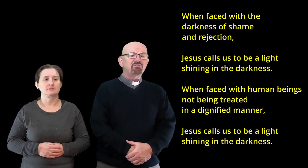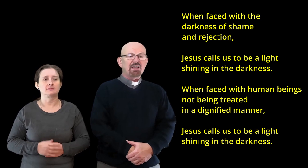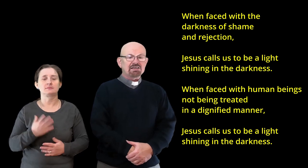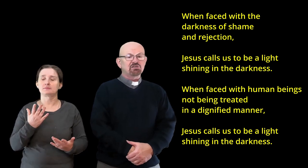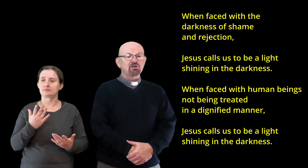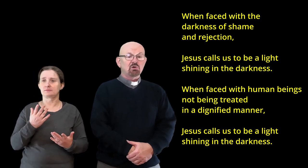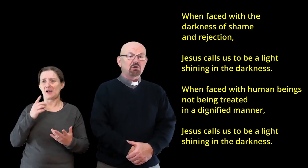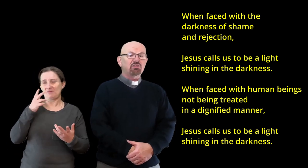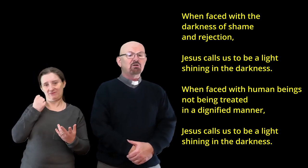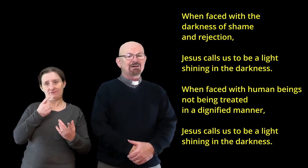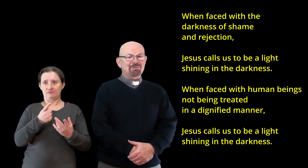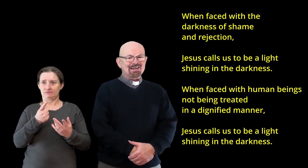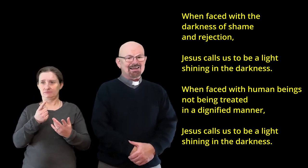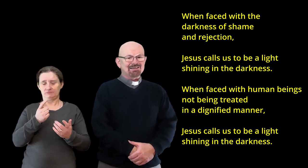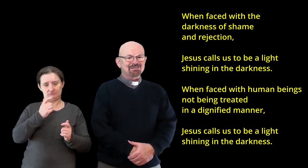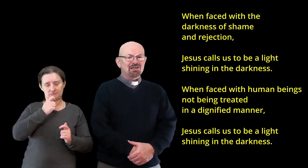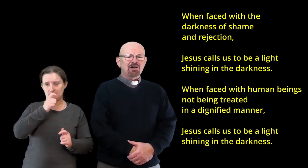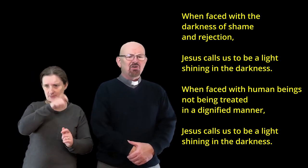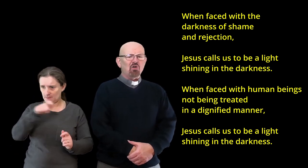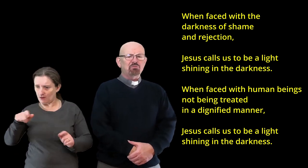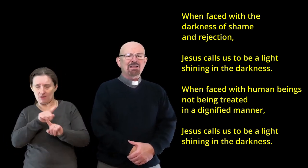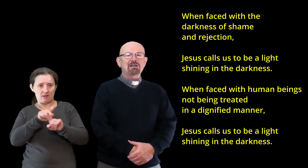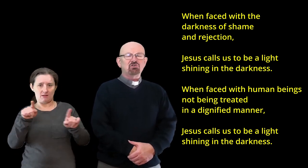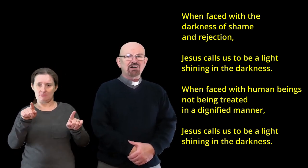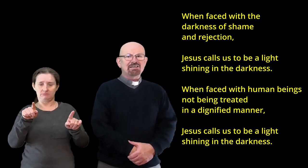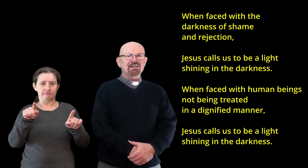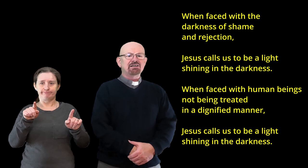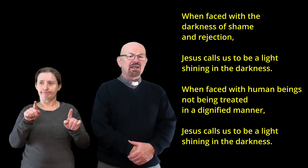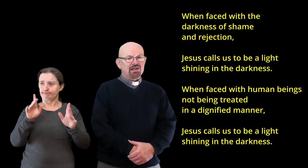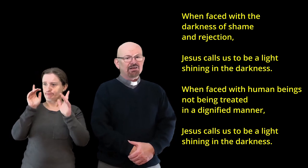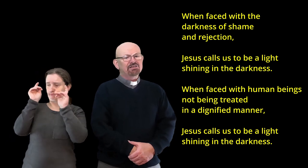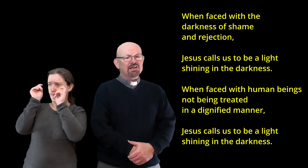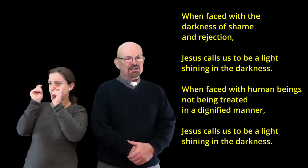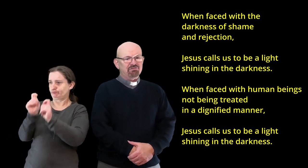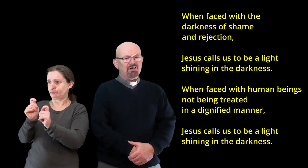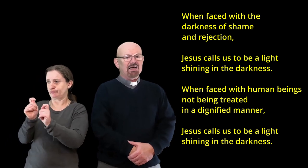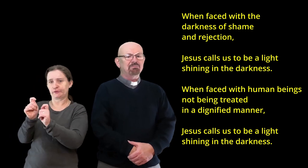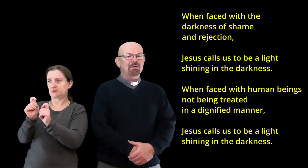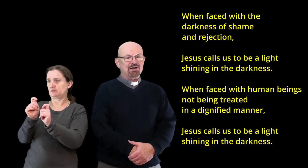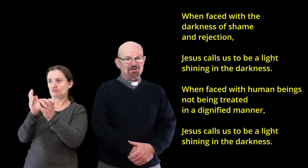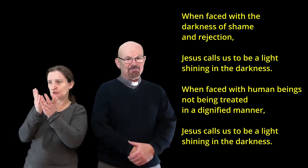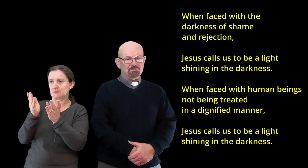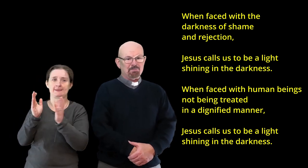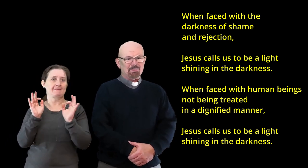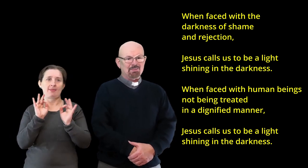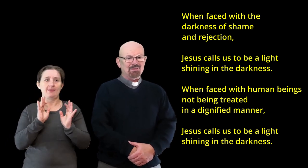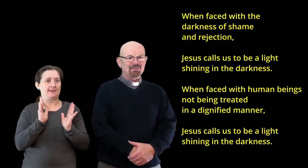When faced with human beings not being treated in a dignified manner,